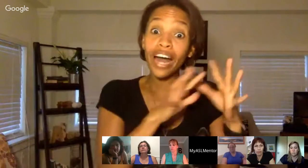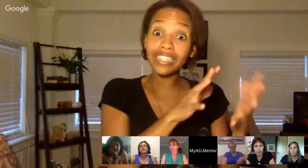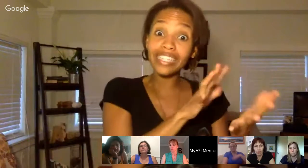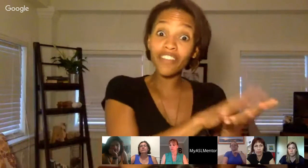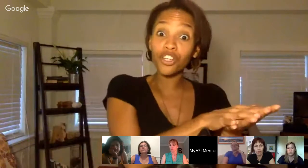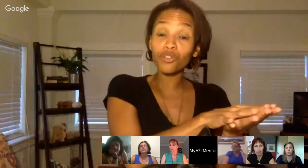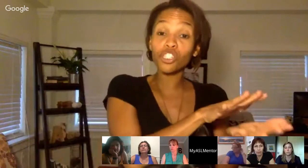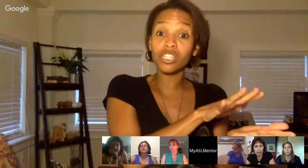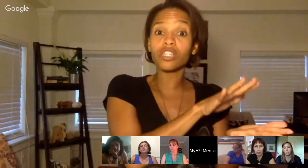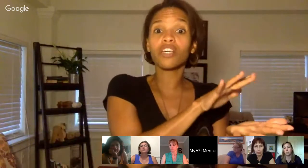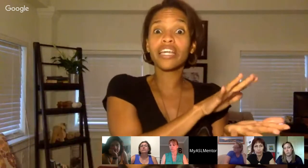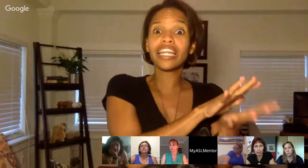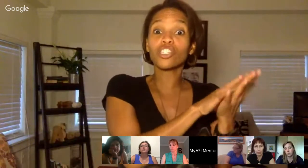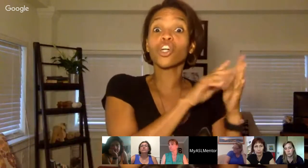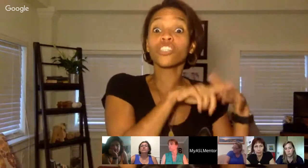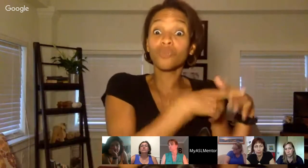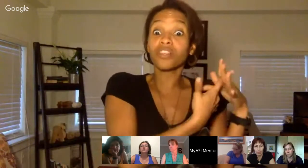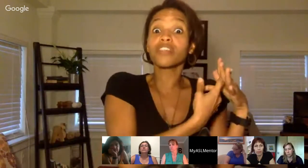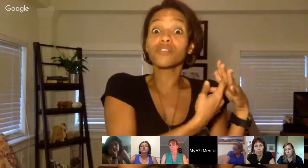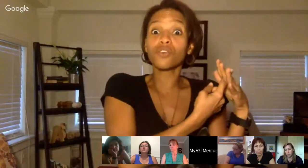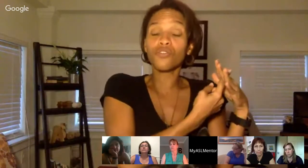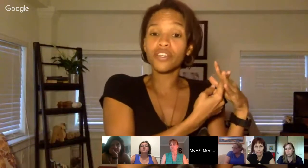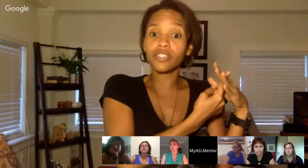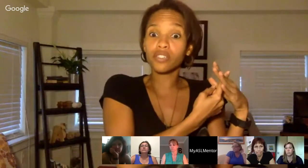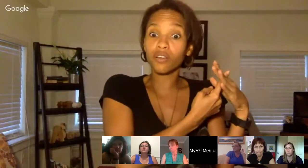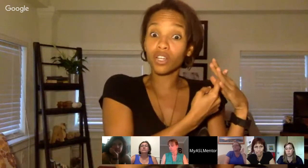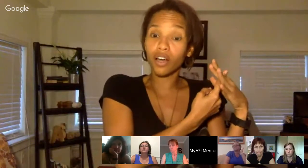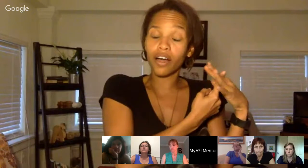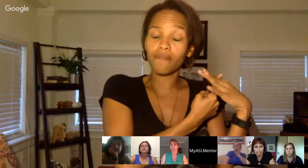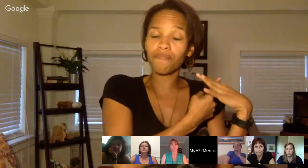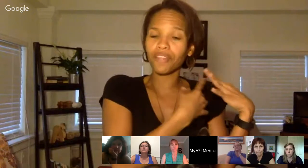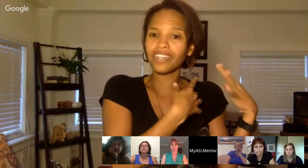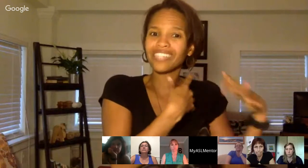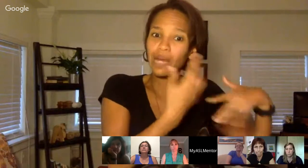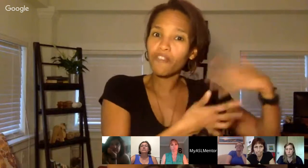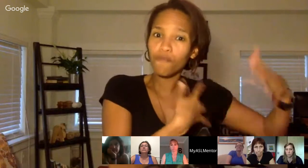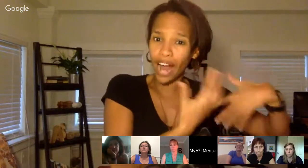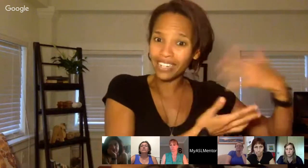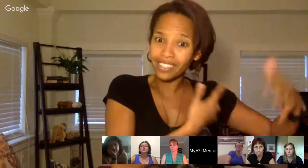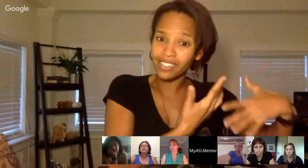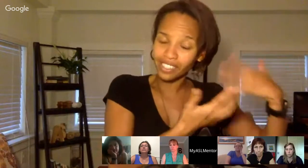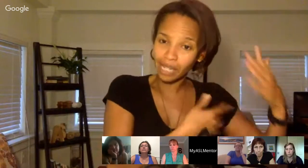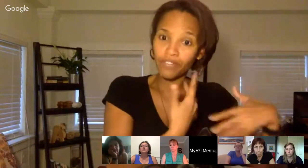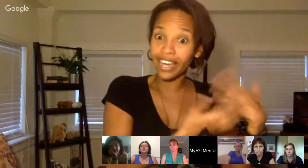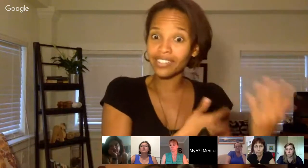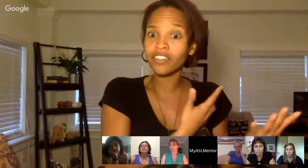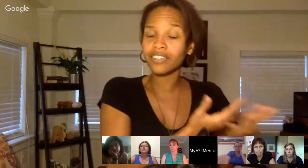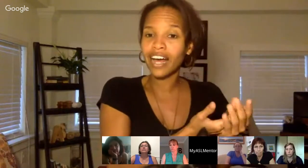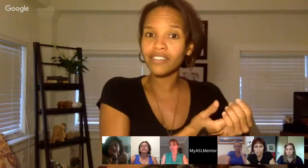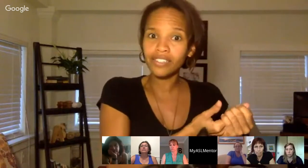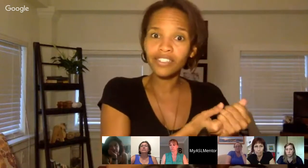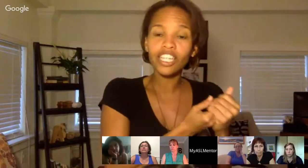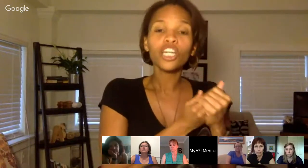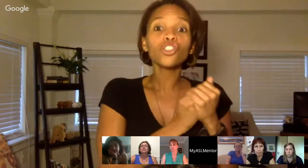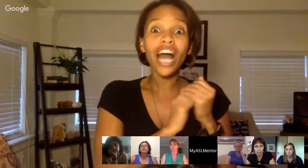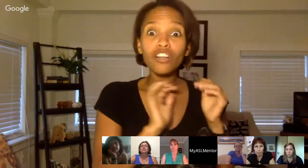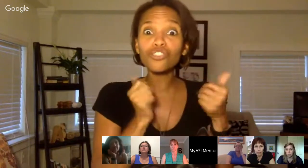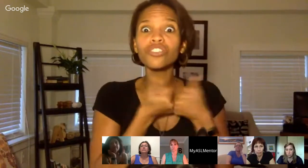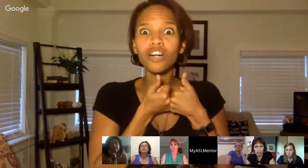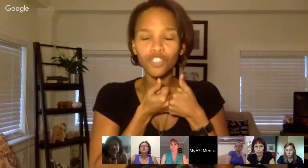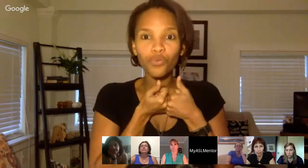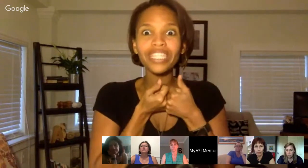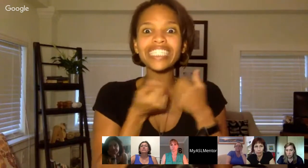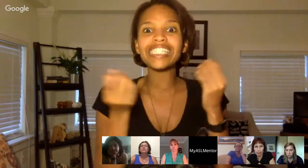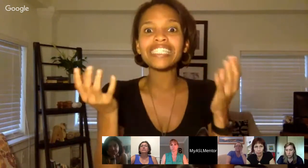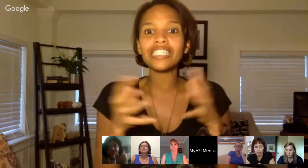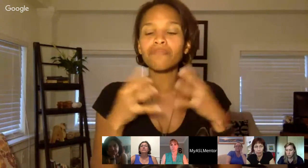So now that you're just getting started with this type of practice, this type of ASL analysis, challenge